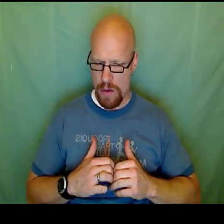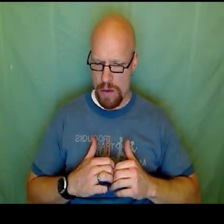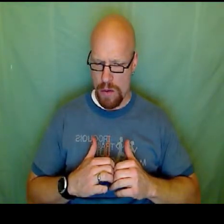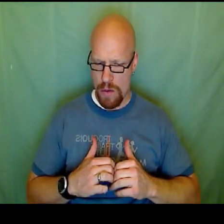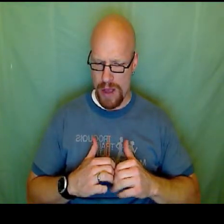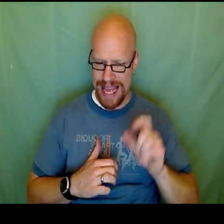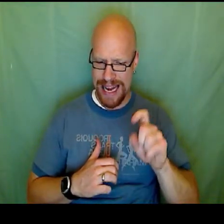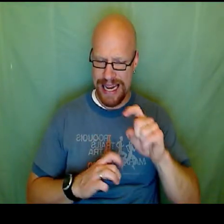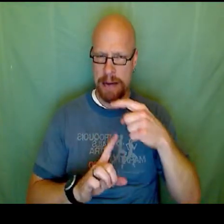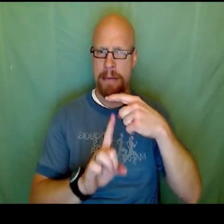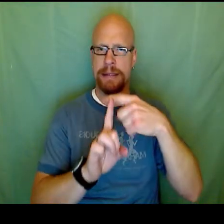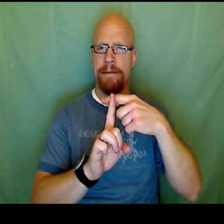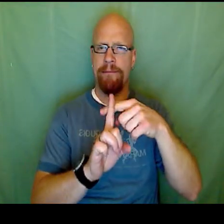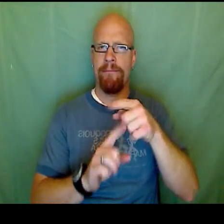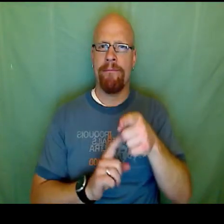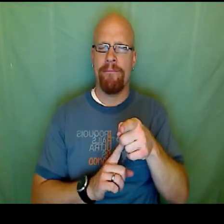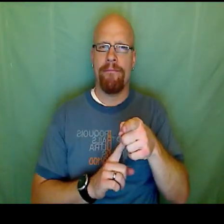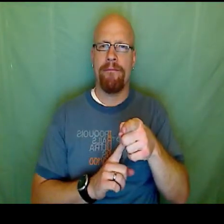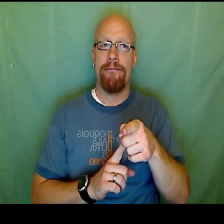plus 5y,